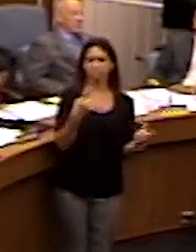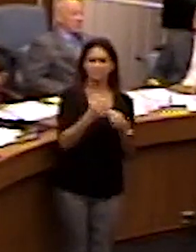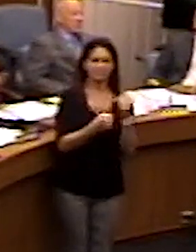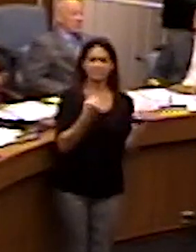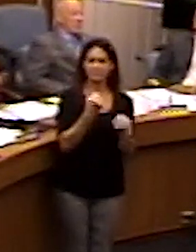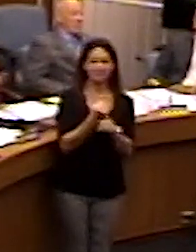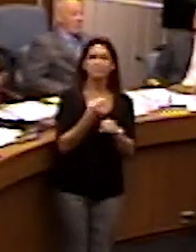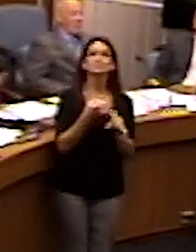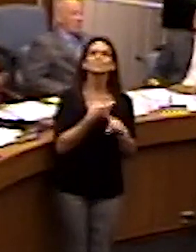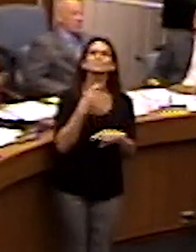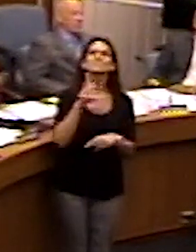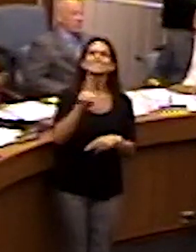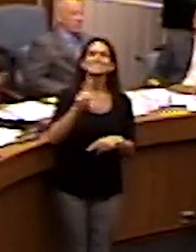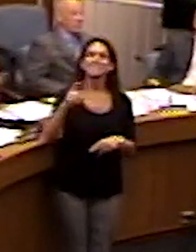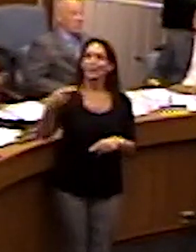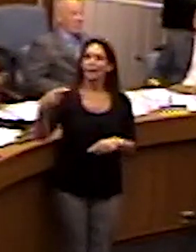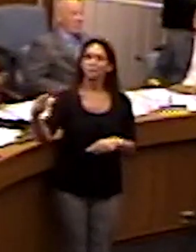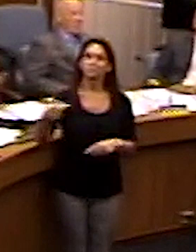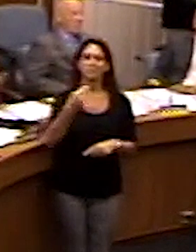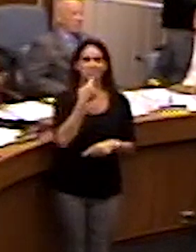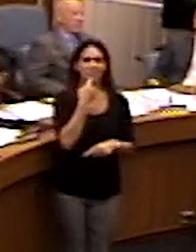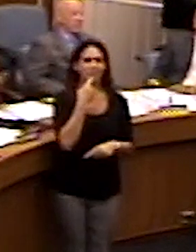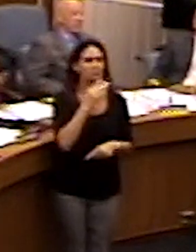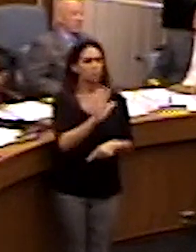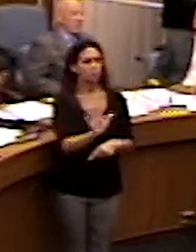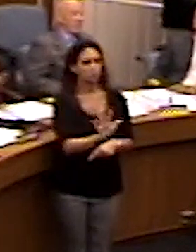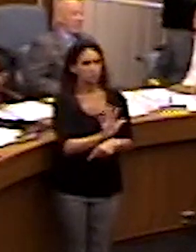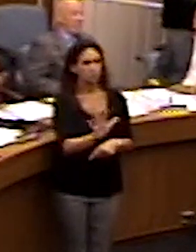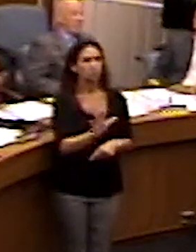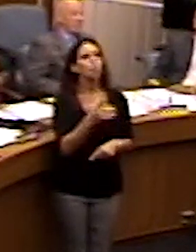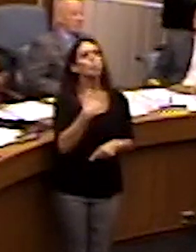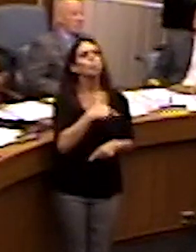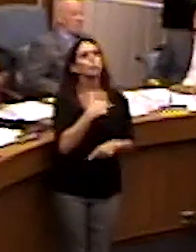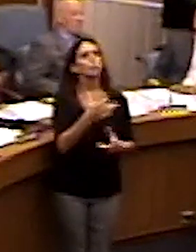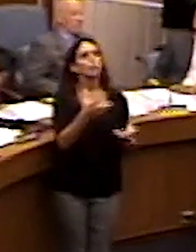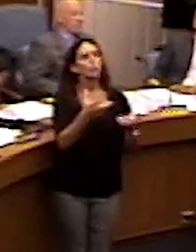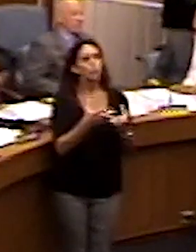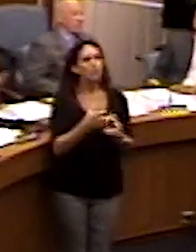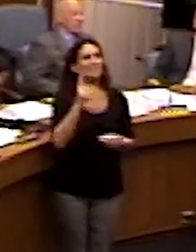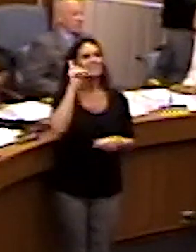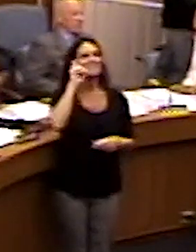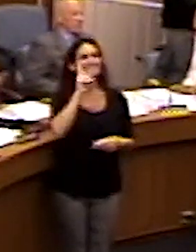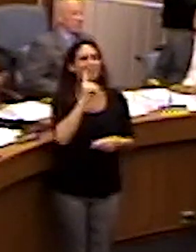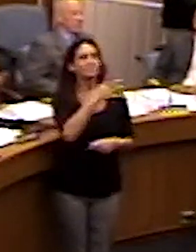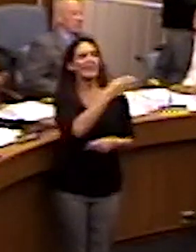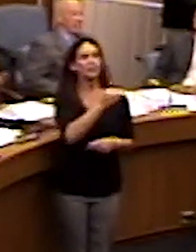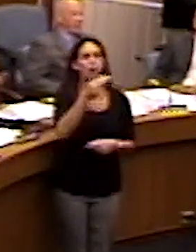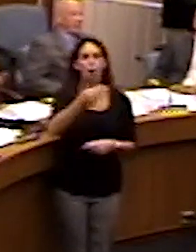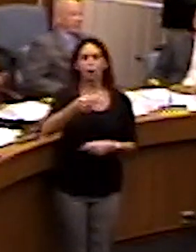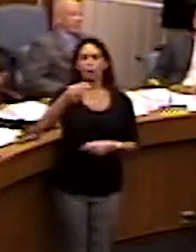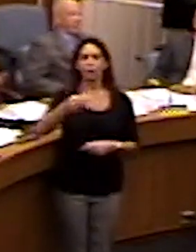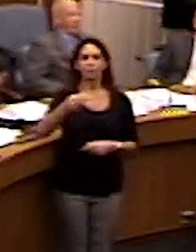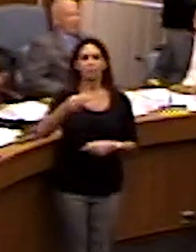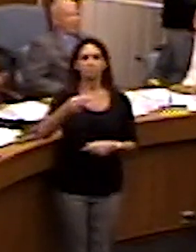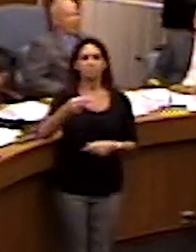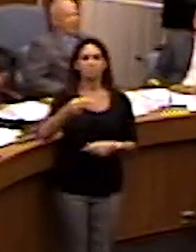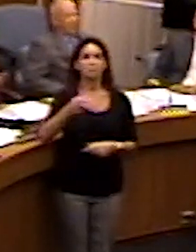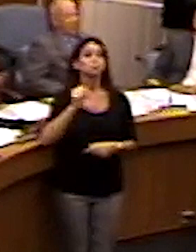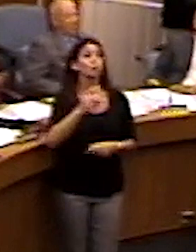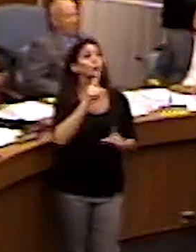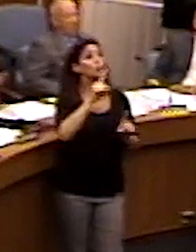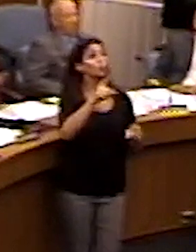of the Deaf and Hard of Hearing told me, we want deaf and hard of hearing. That's why if you